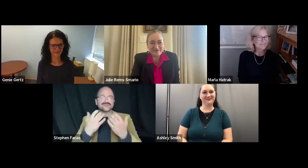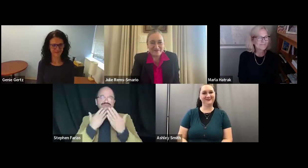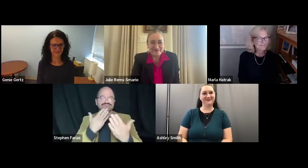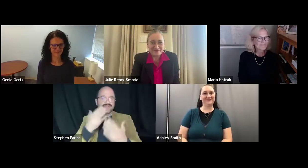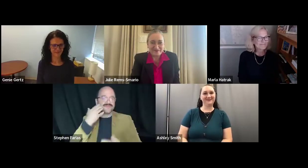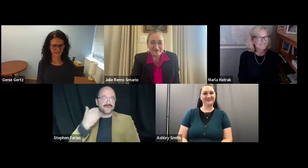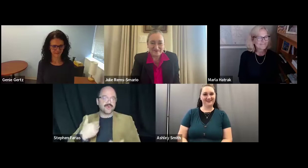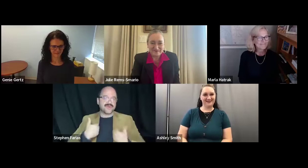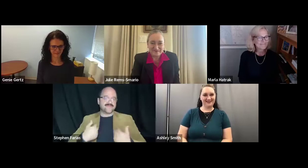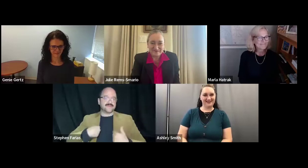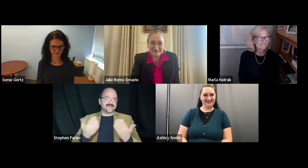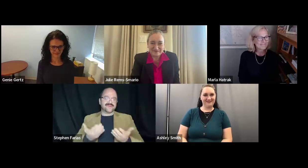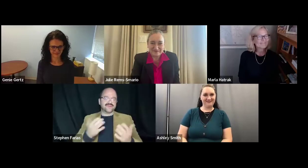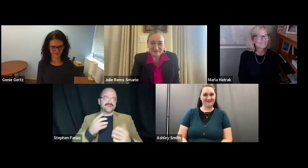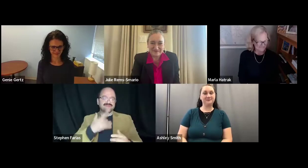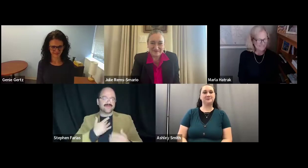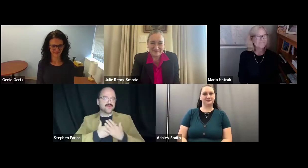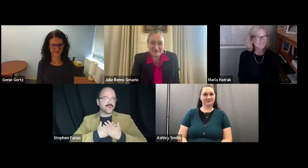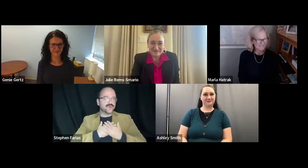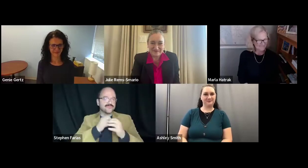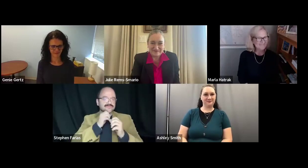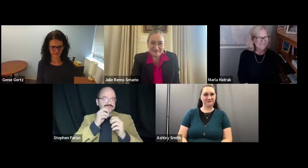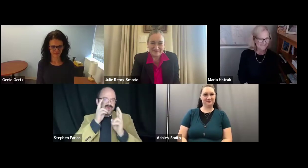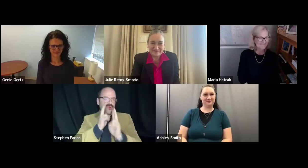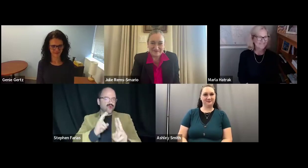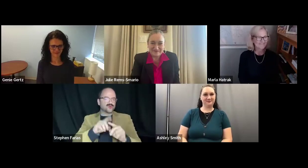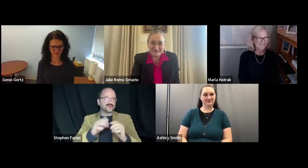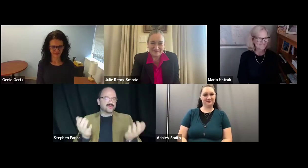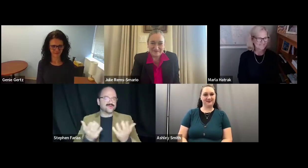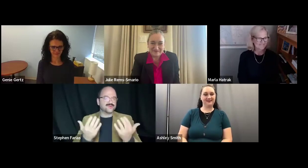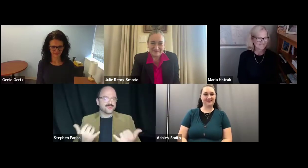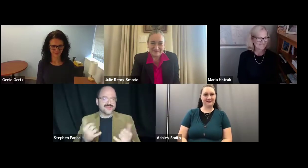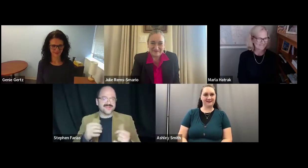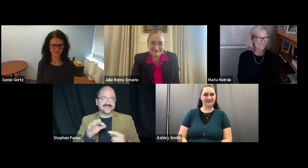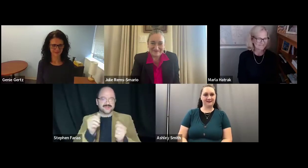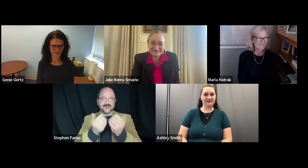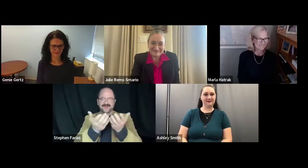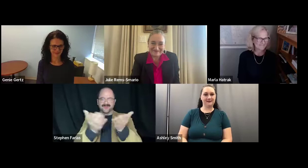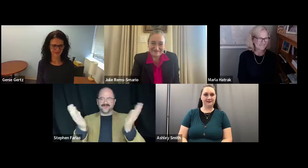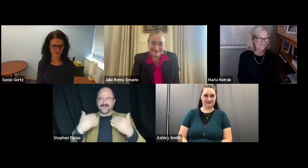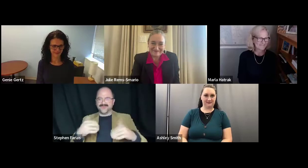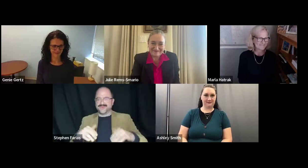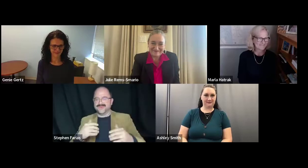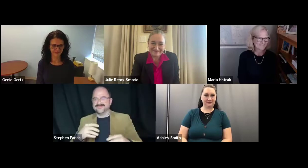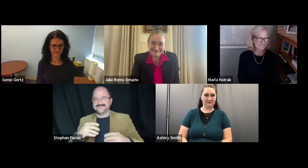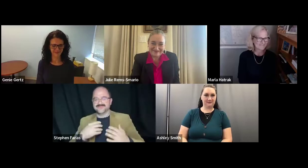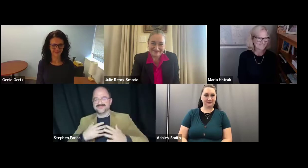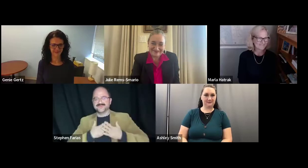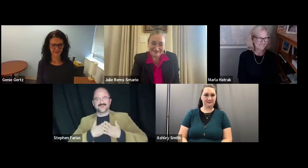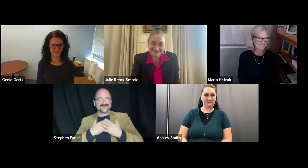Yes, hello everyone. To start off, I just want to thank you for the privilege of inviting me and allowing me to share this space with such a